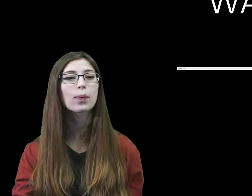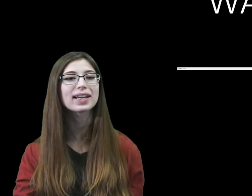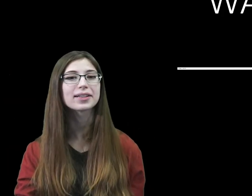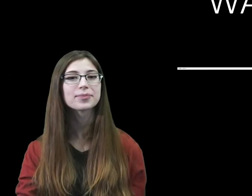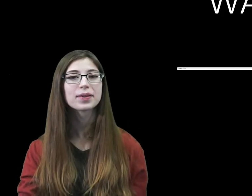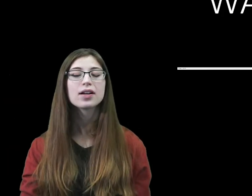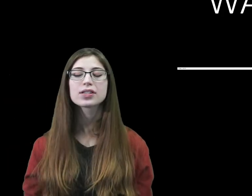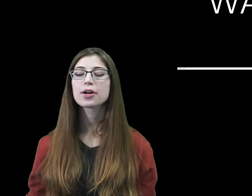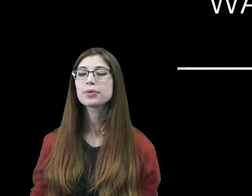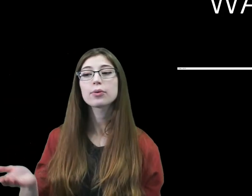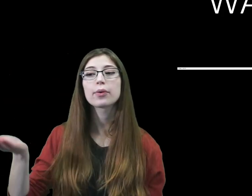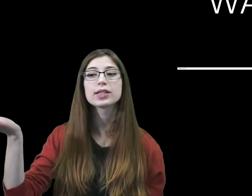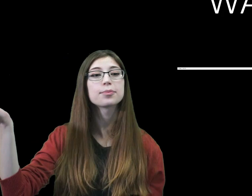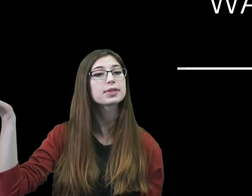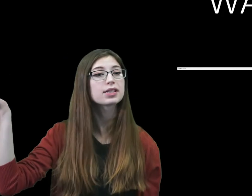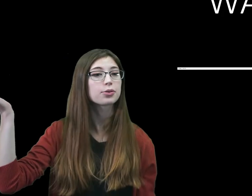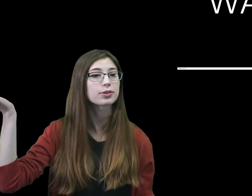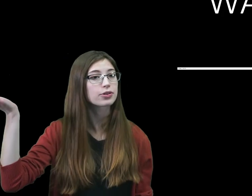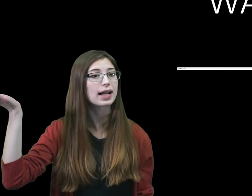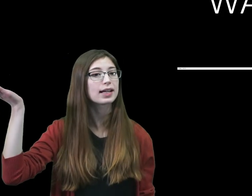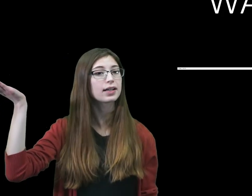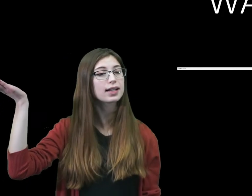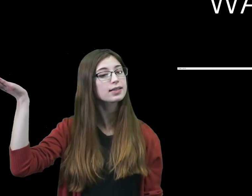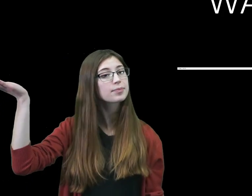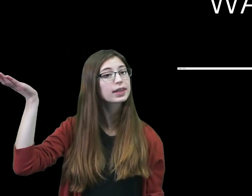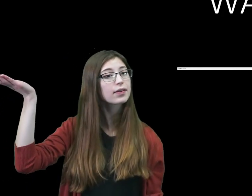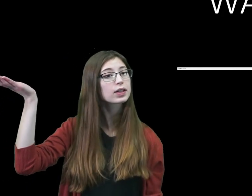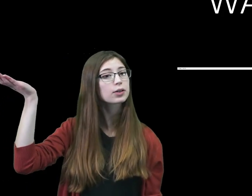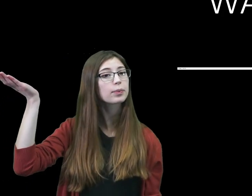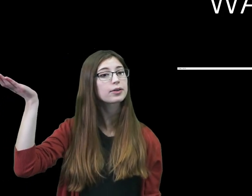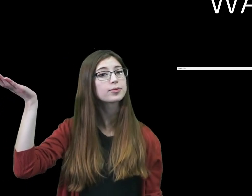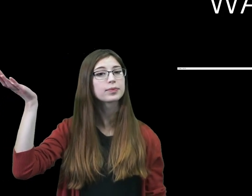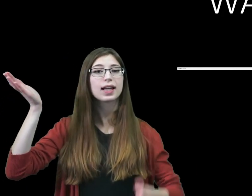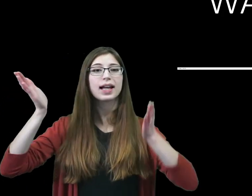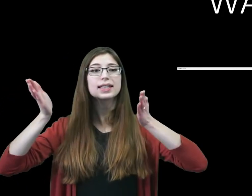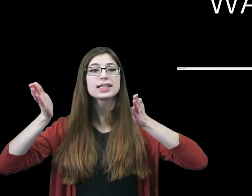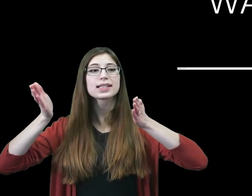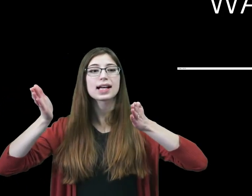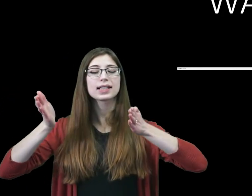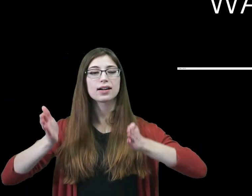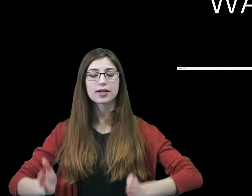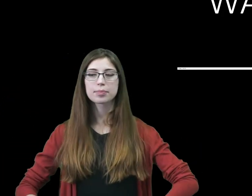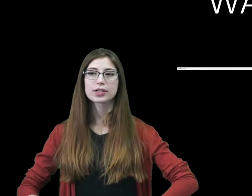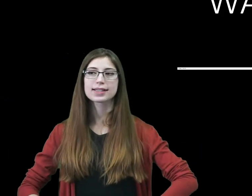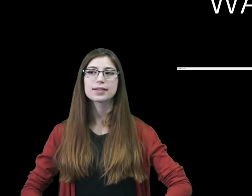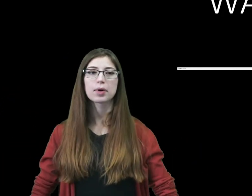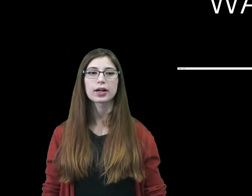Waiter. So you are going to pretend to hold a tray in your hand, give it a little wiggle, and then sign our person marker